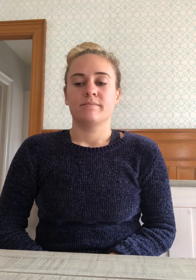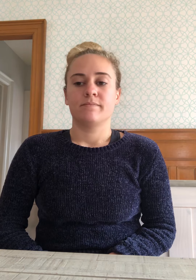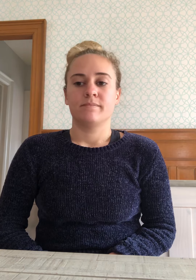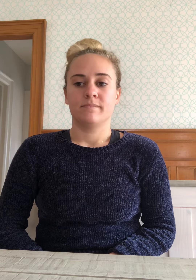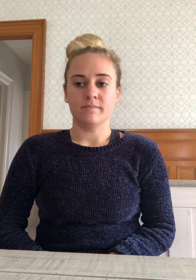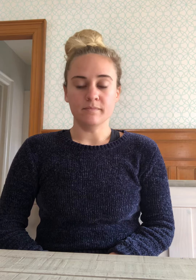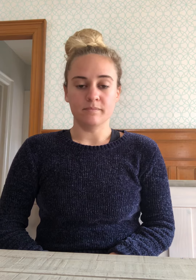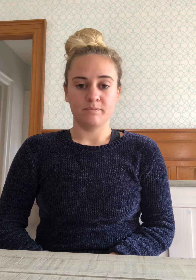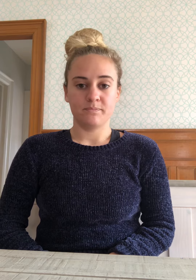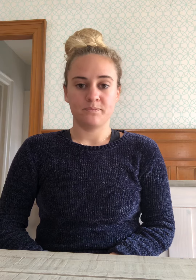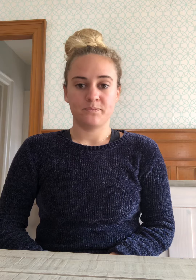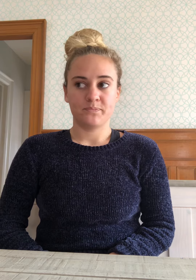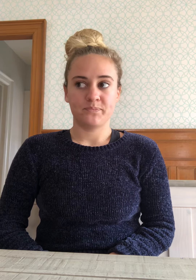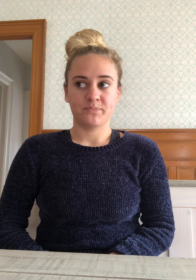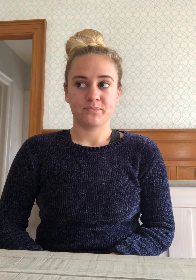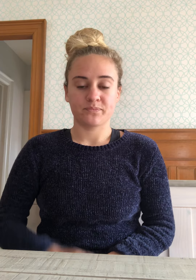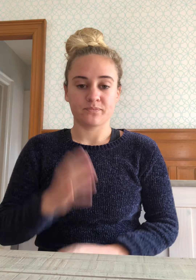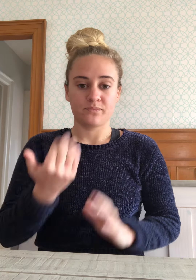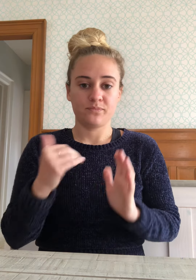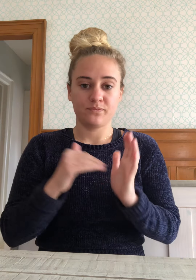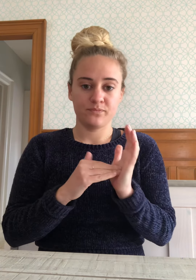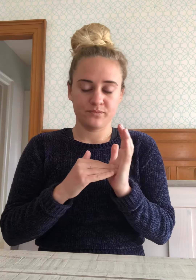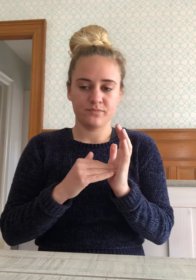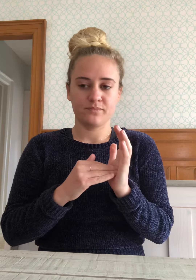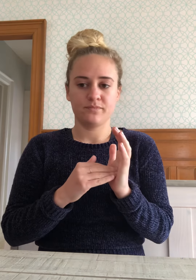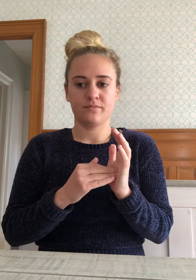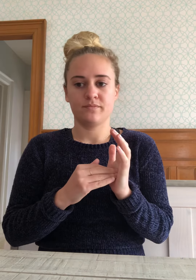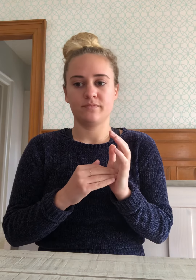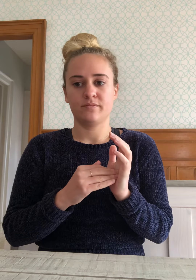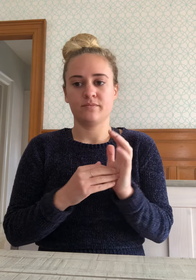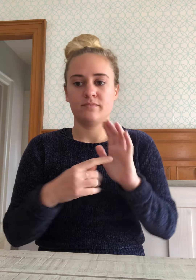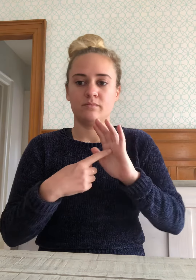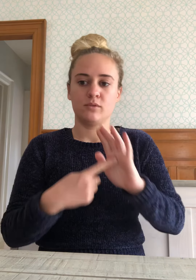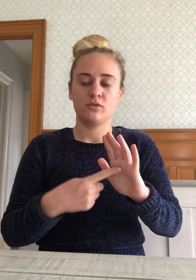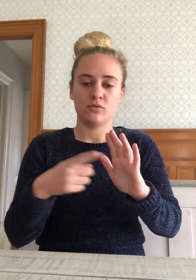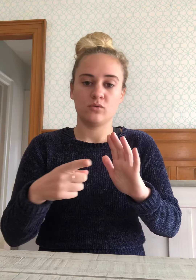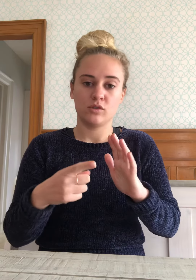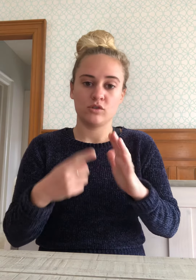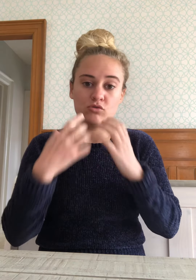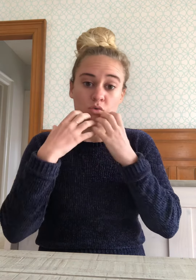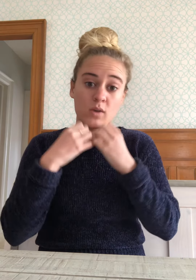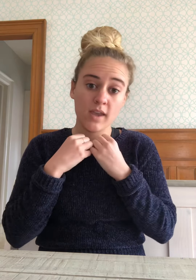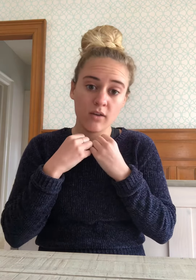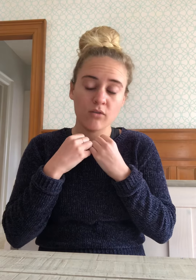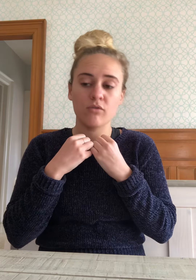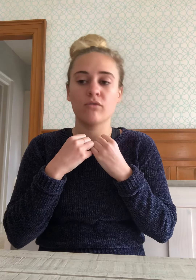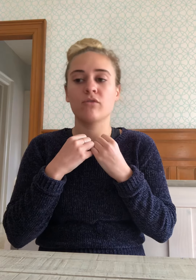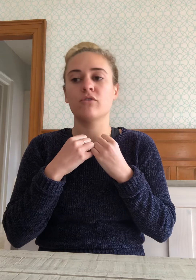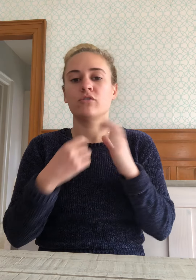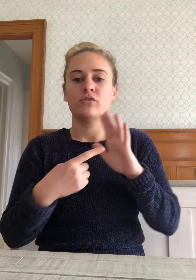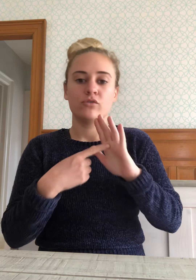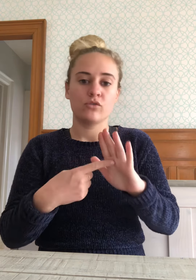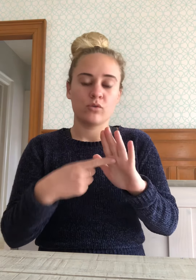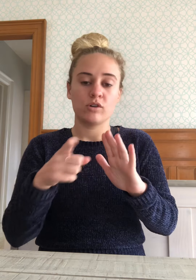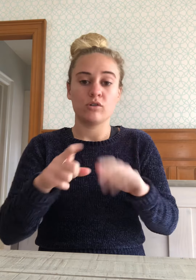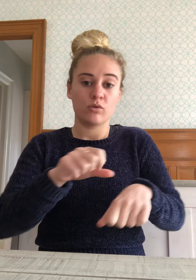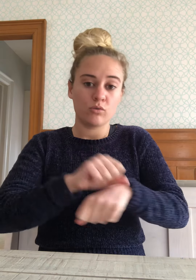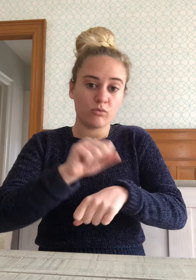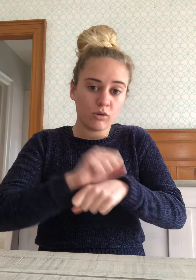So this is, again, referring to showing that you care, showing that you're on the job, working with them, trying to get